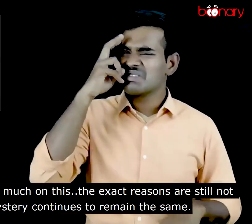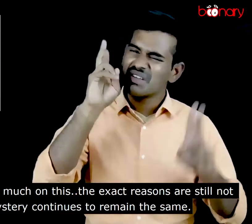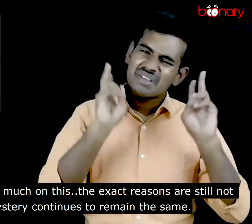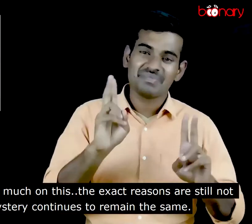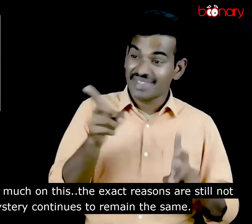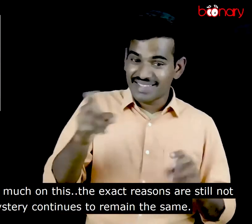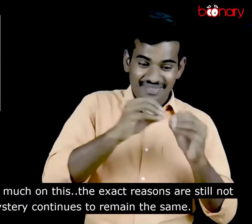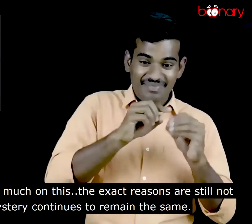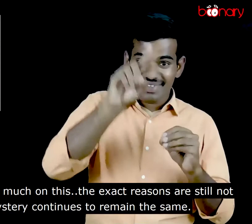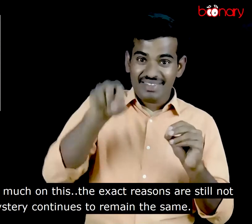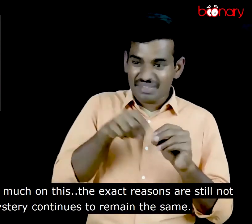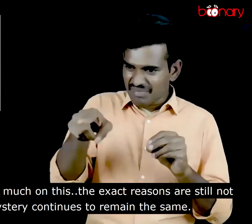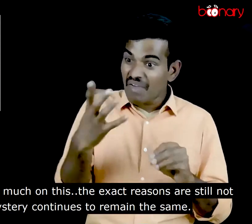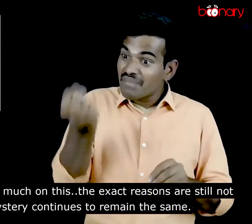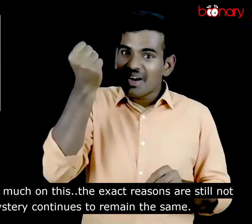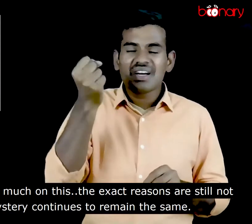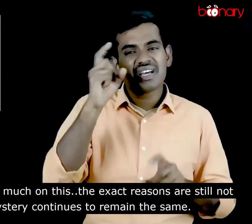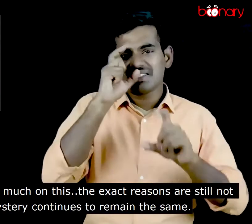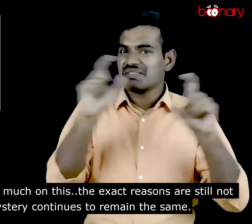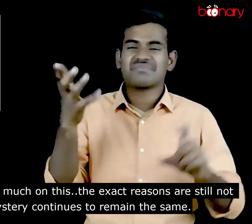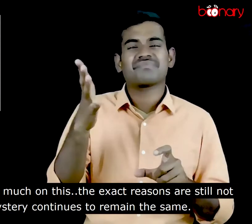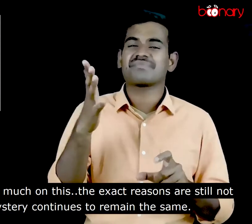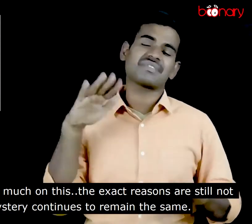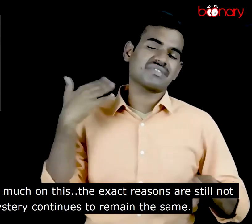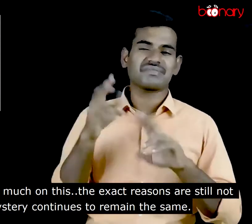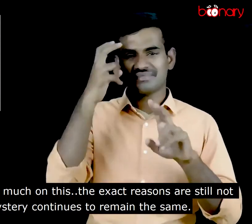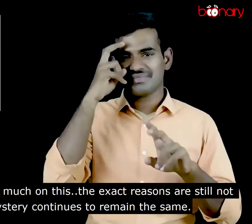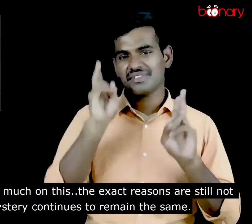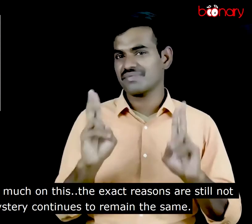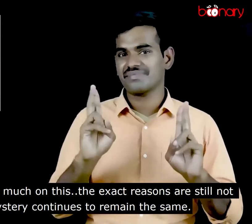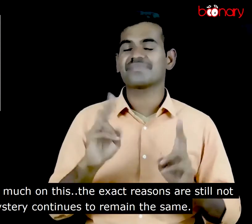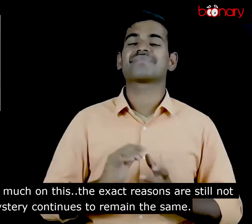not clear and the mystery continues to remain the same.